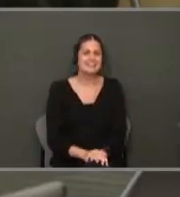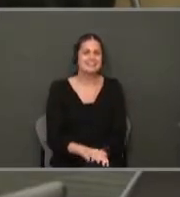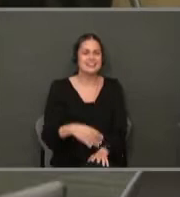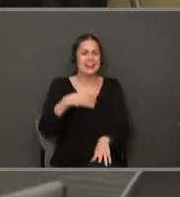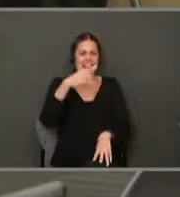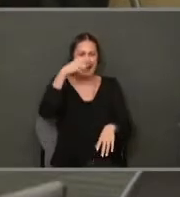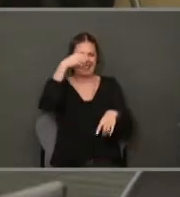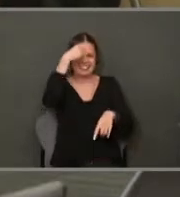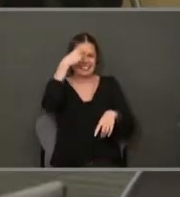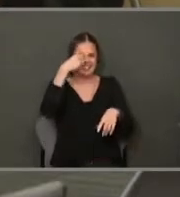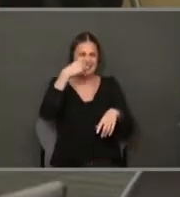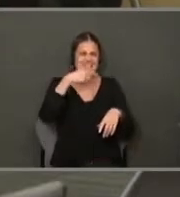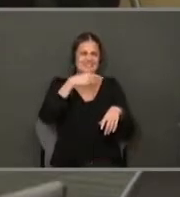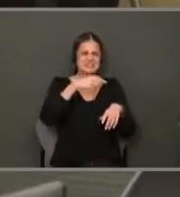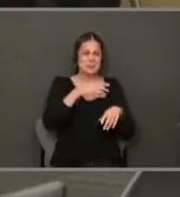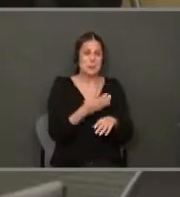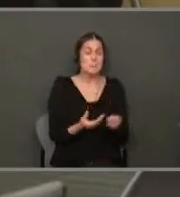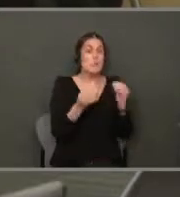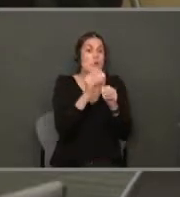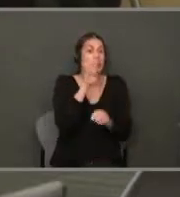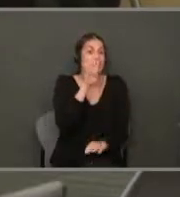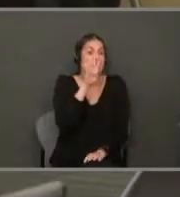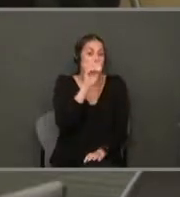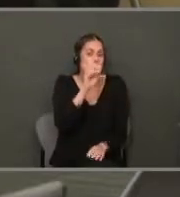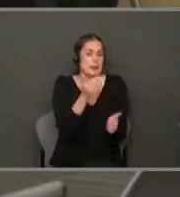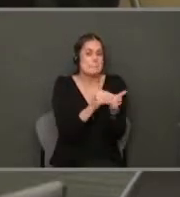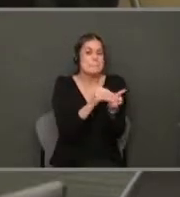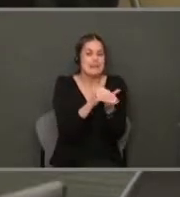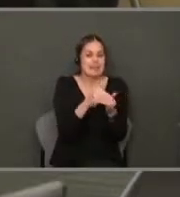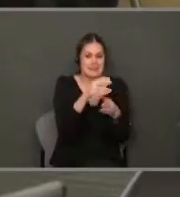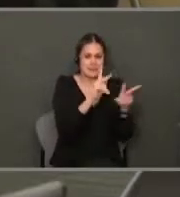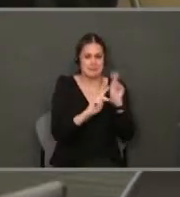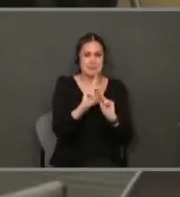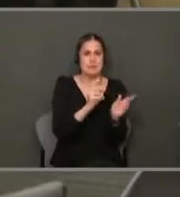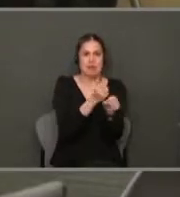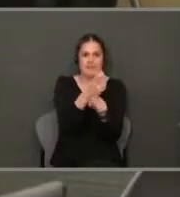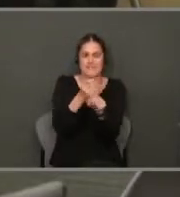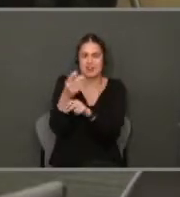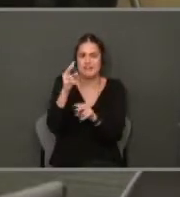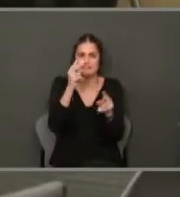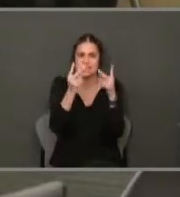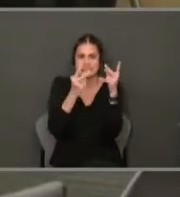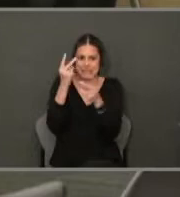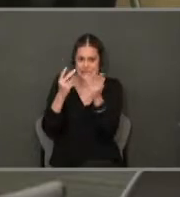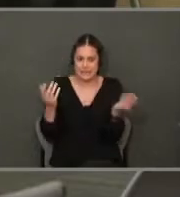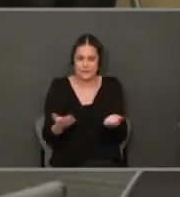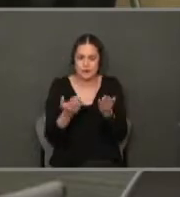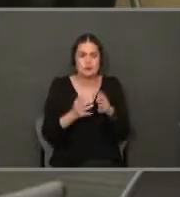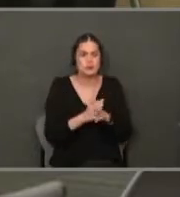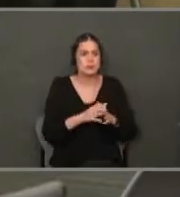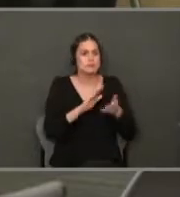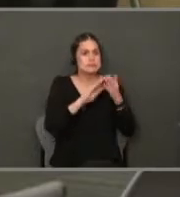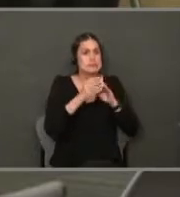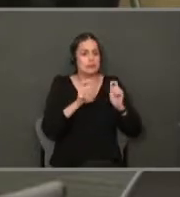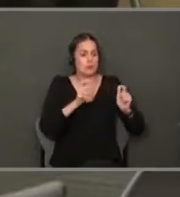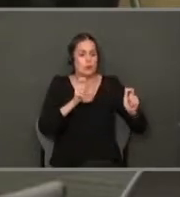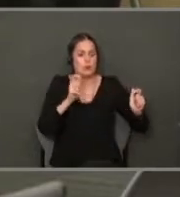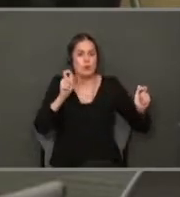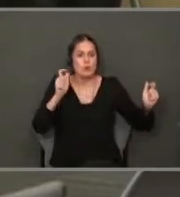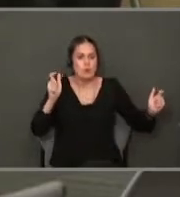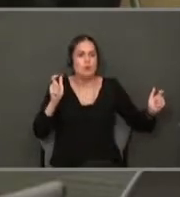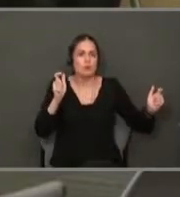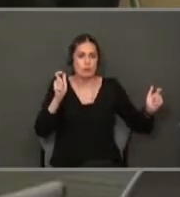I checked, I think we were north of 40 million people who visit us annually, right? We're a city that is growing at